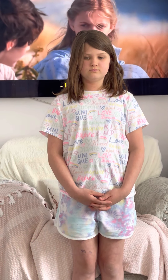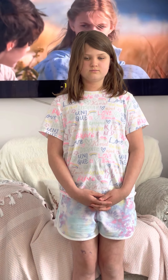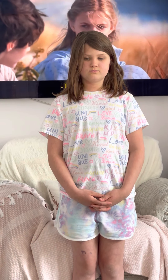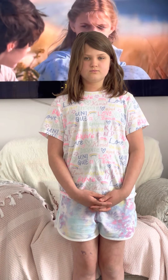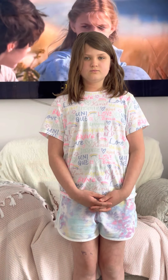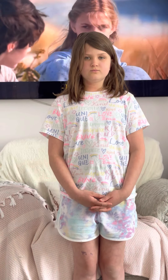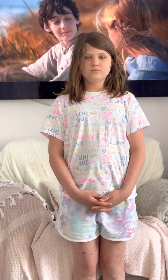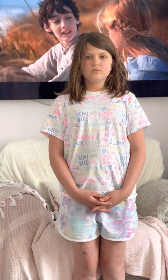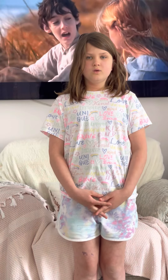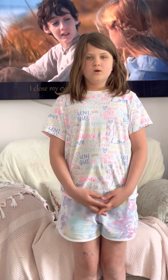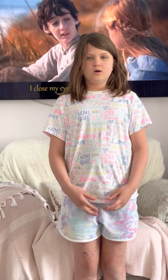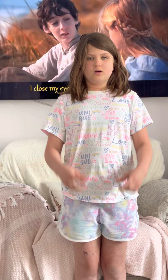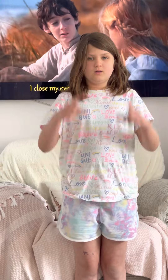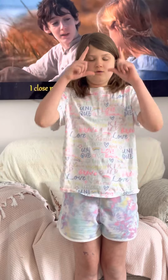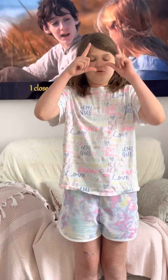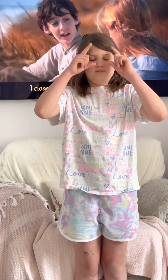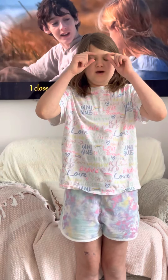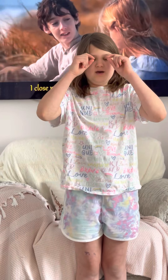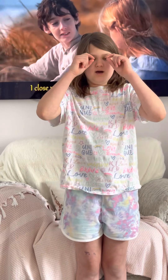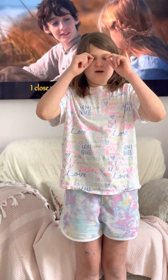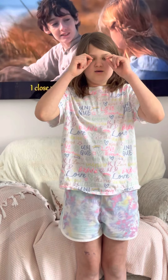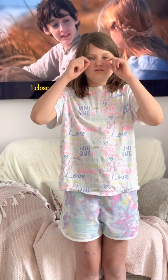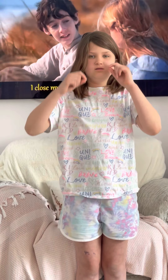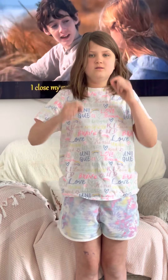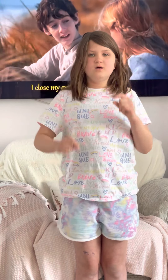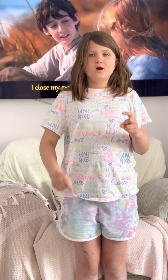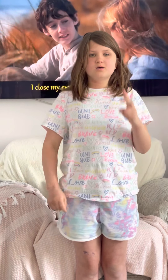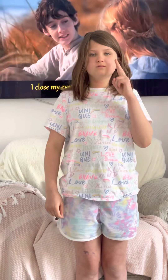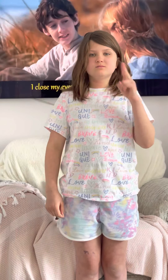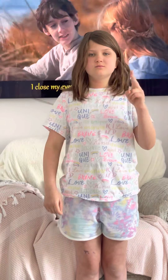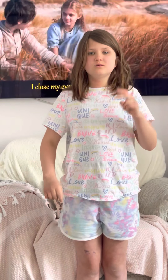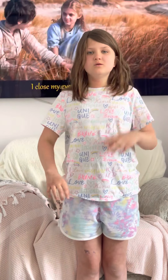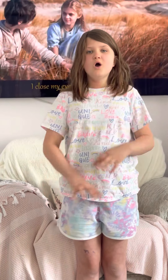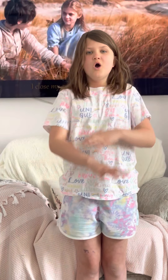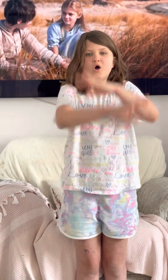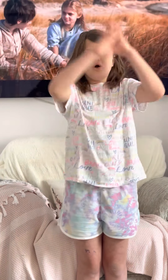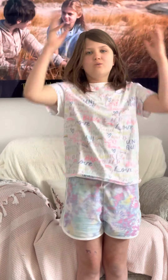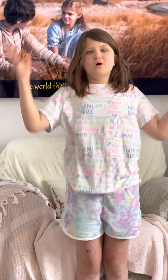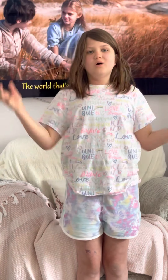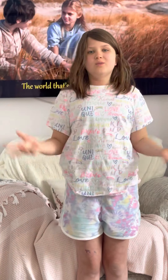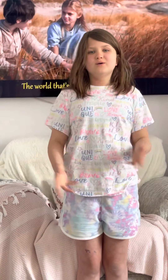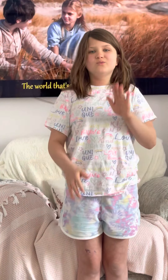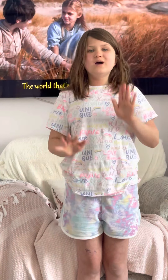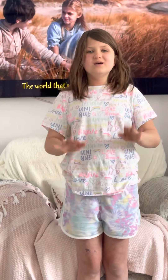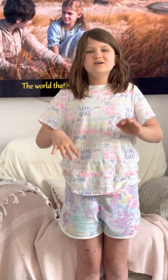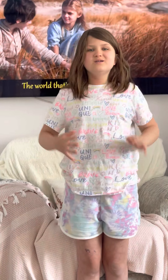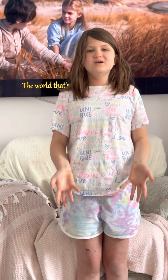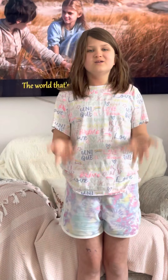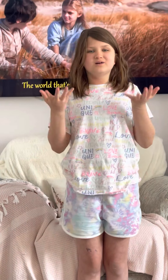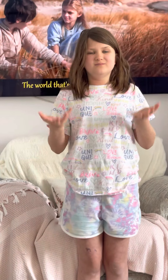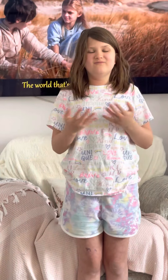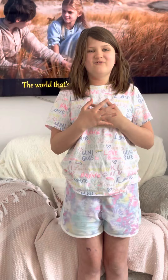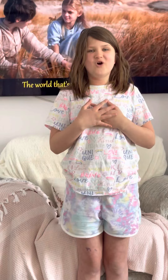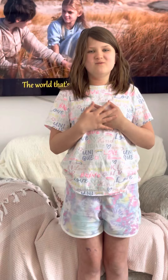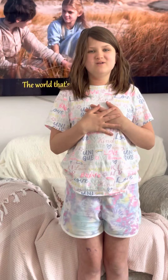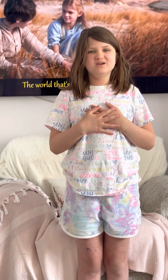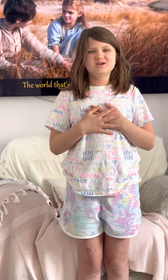I close my eyes and I can see a world that's waiting up for me,